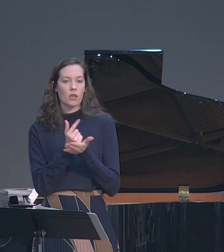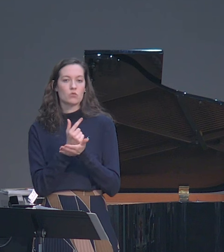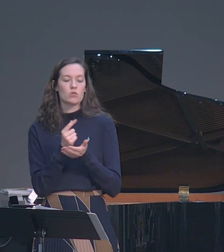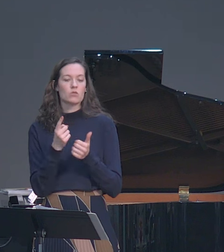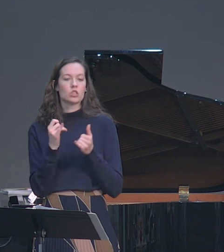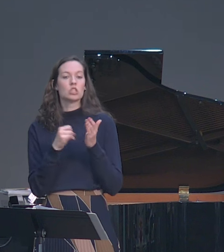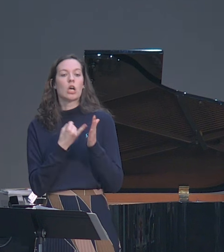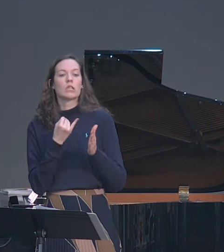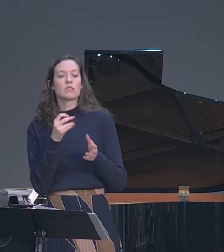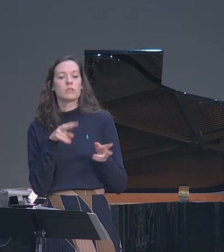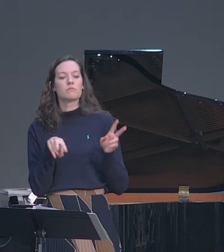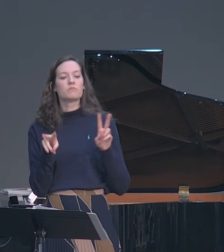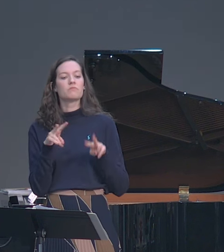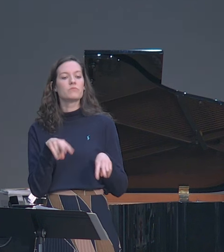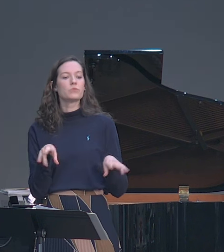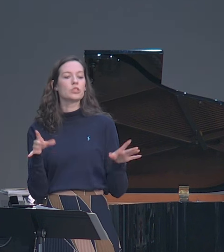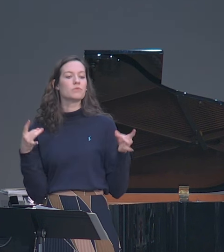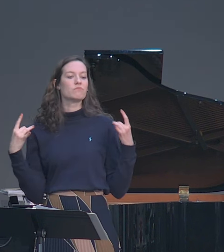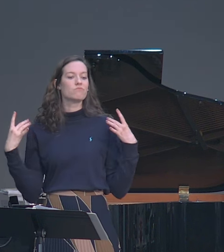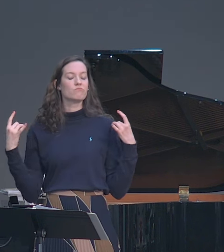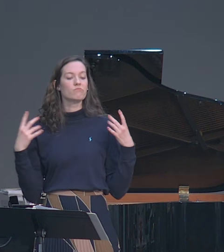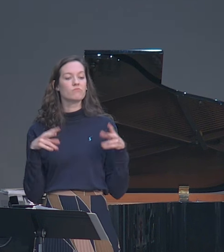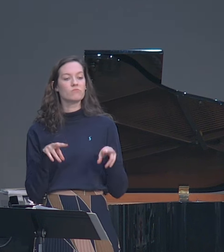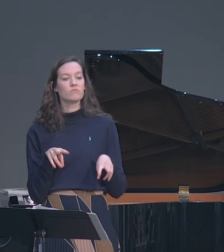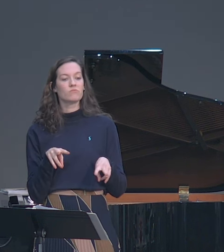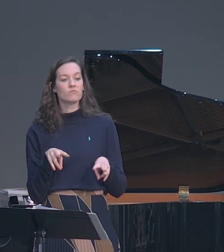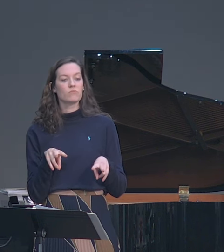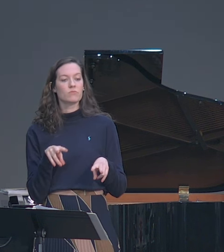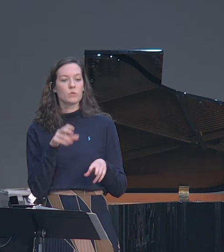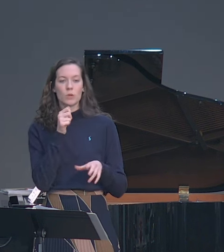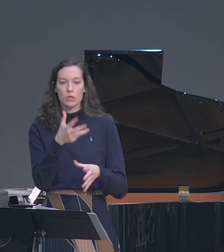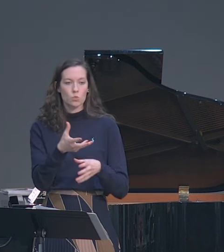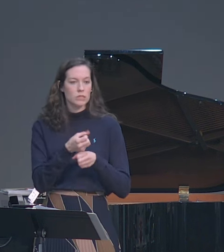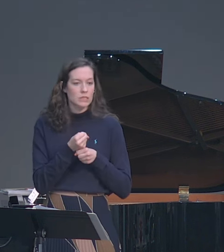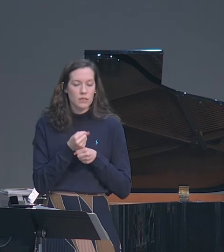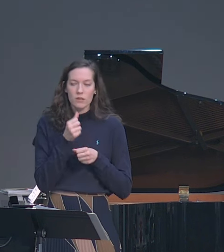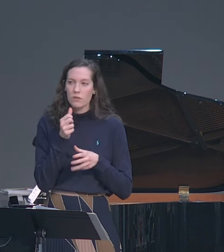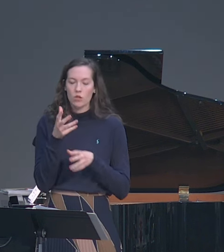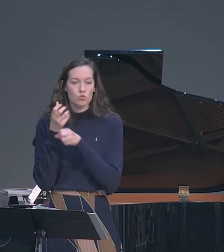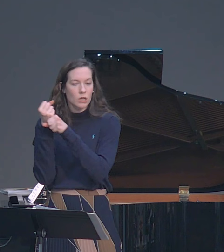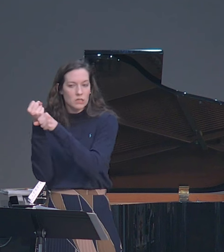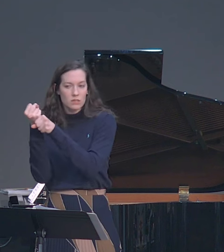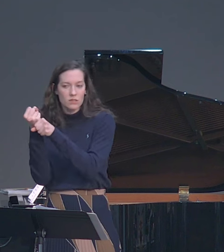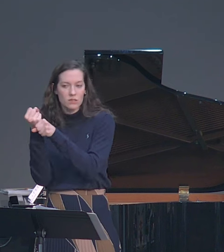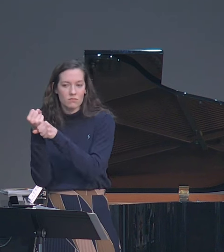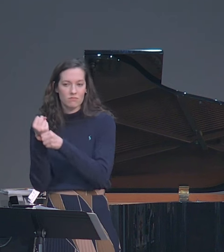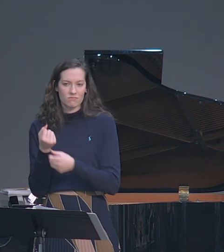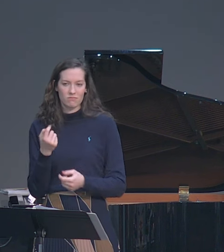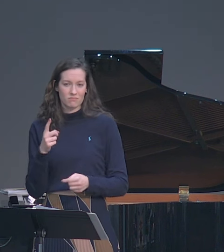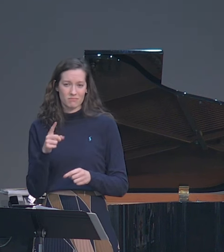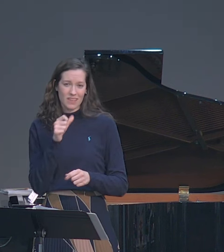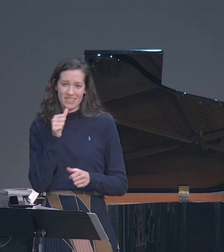but you didn't receive him, you didn't trust in him, you couldn't be saved.